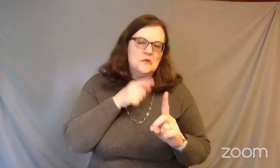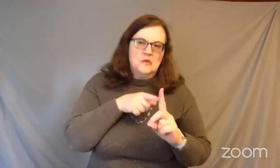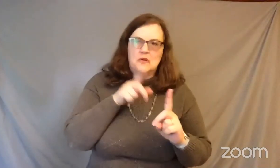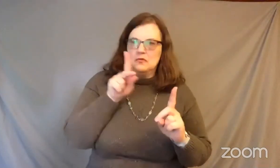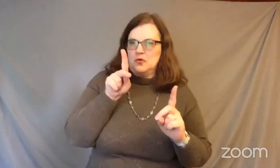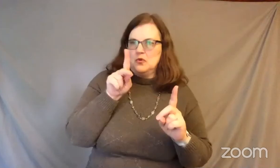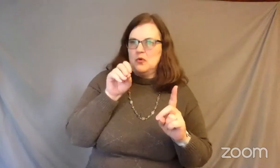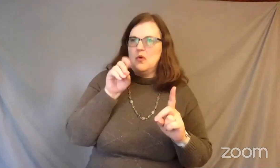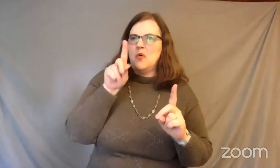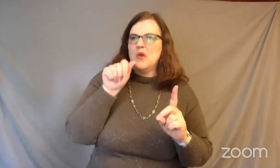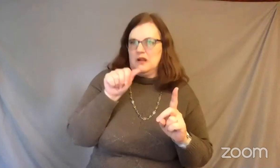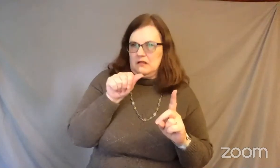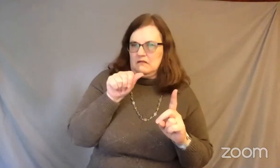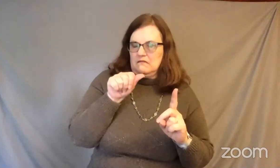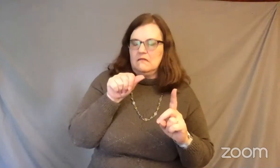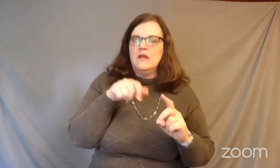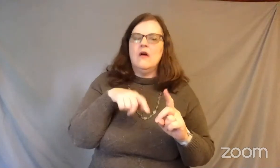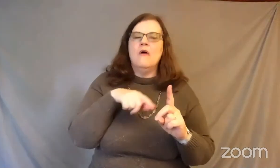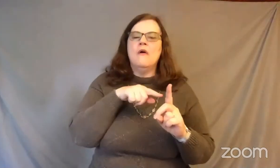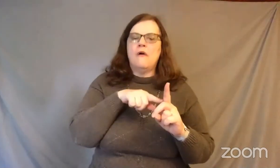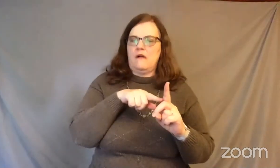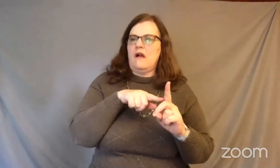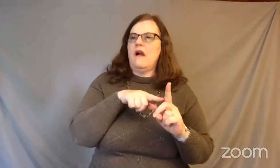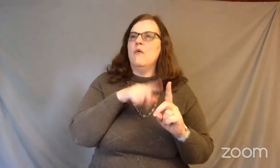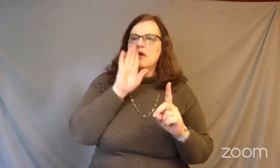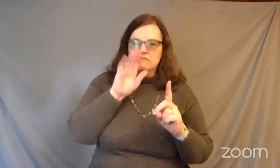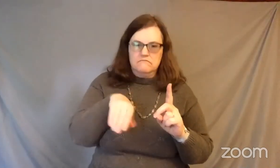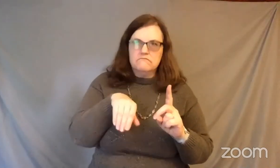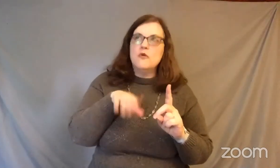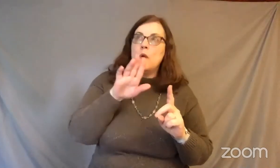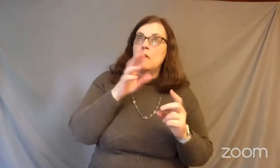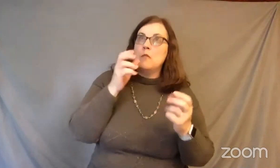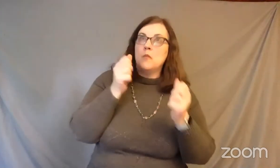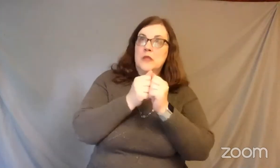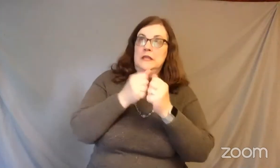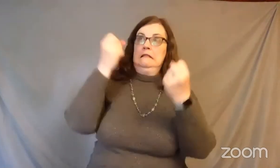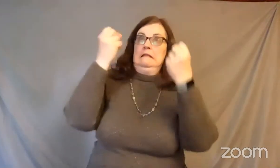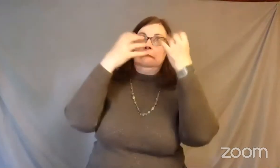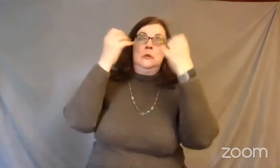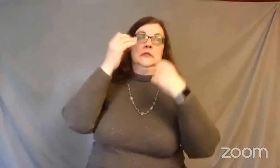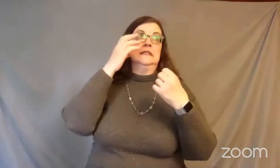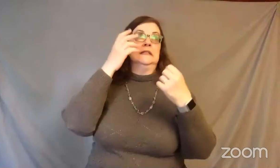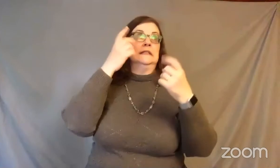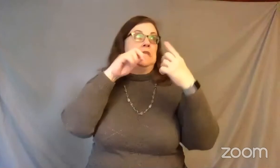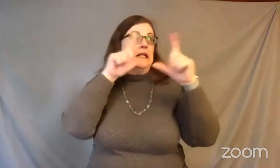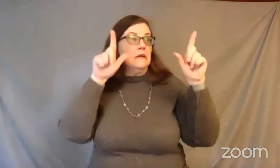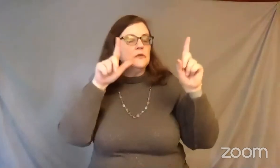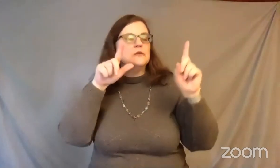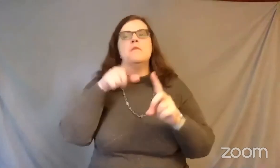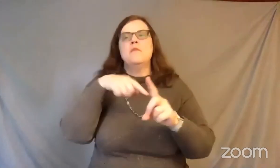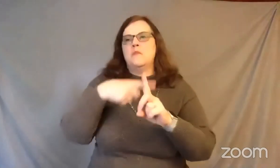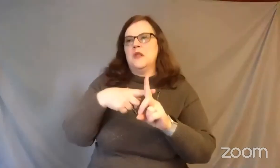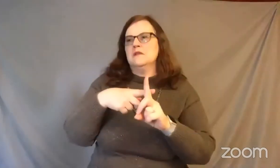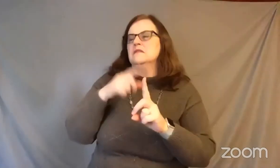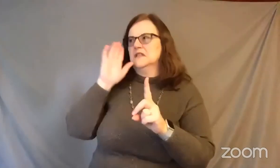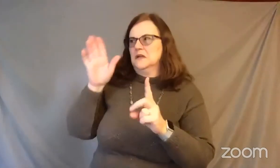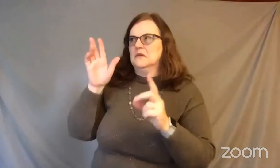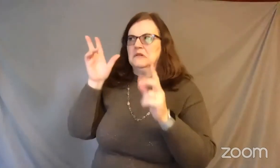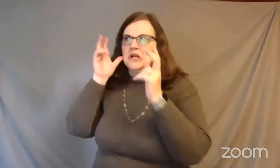So we look at children who are called CODAs, K-O-D-A, children who can hear but whose parents are deaf and who are